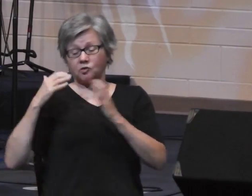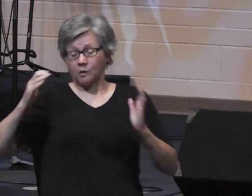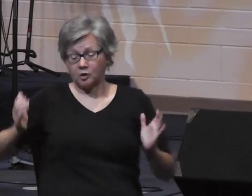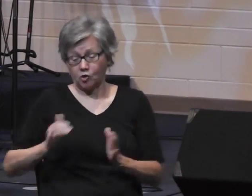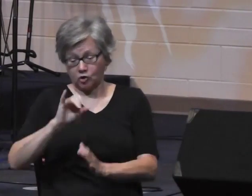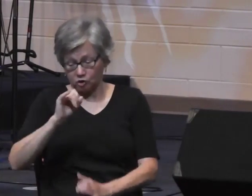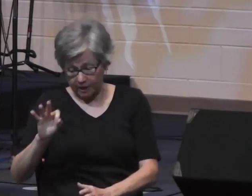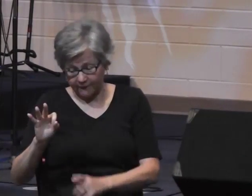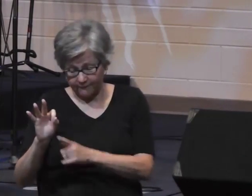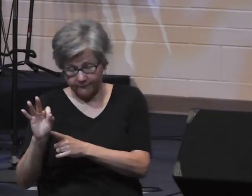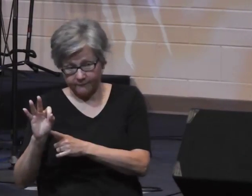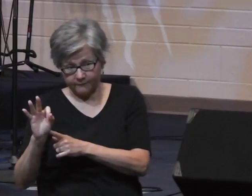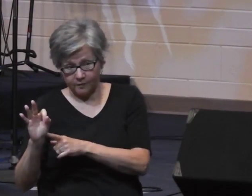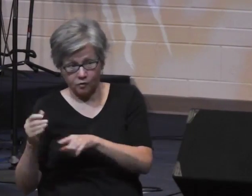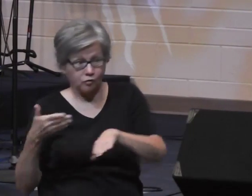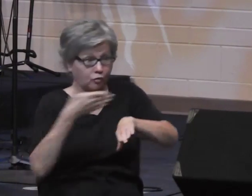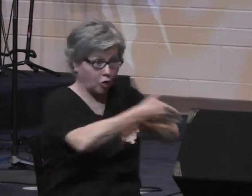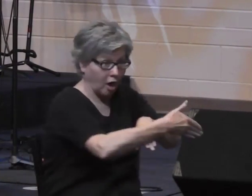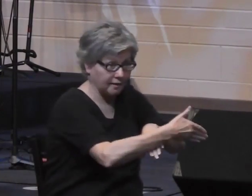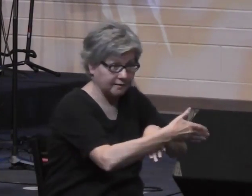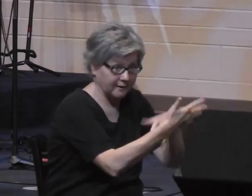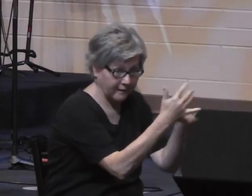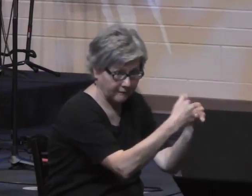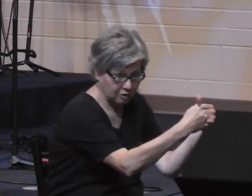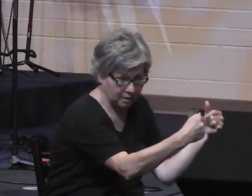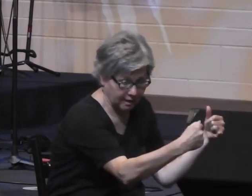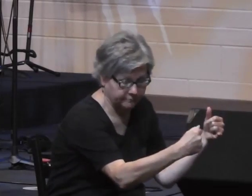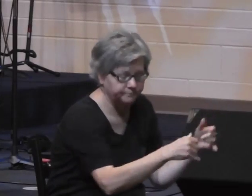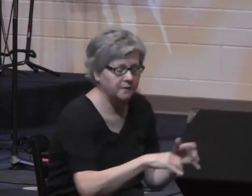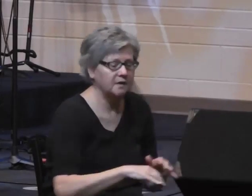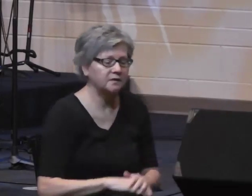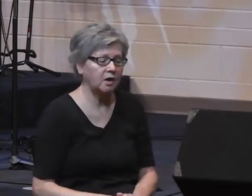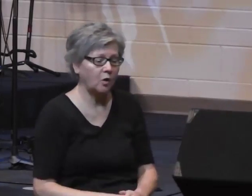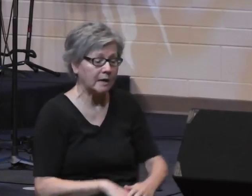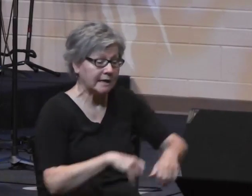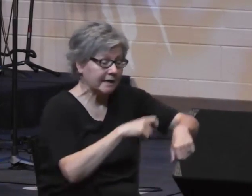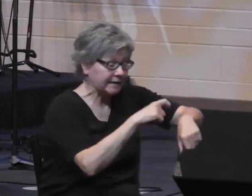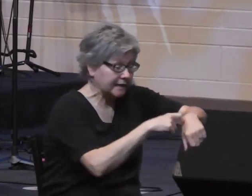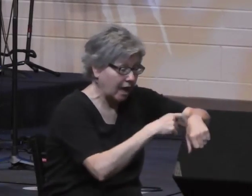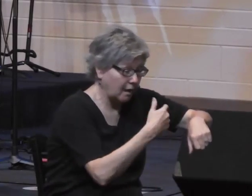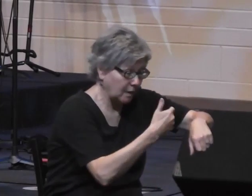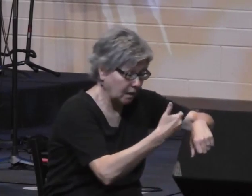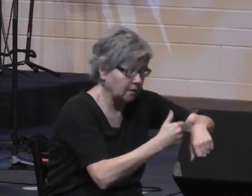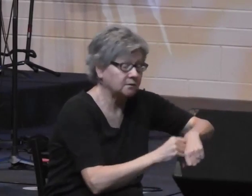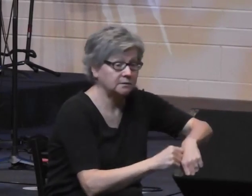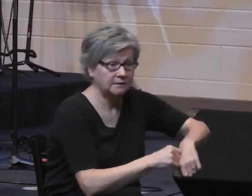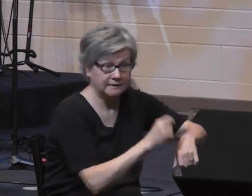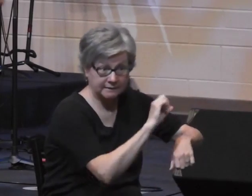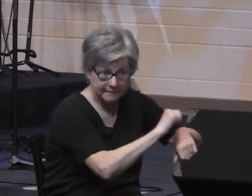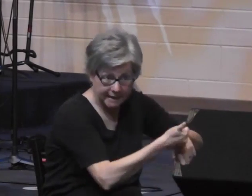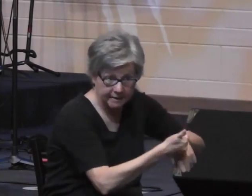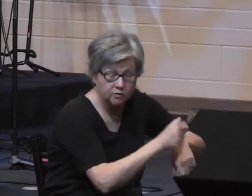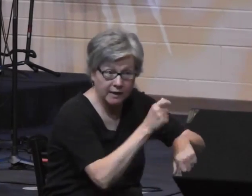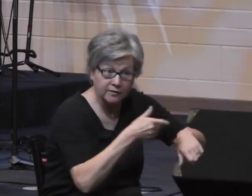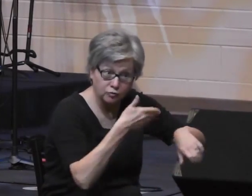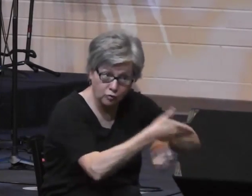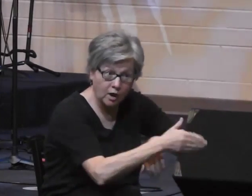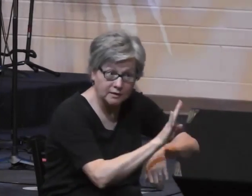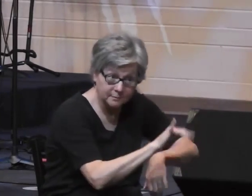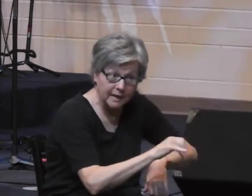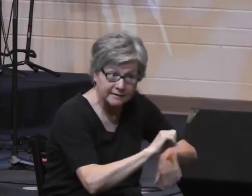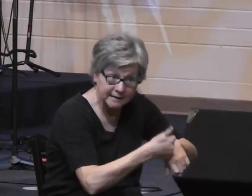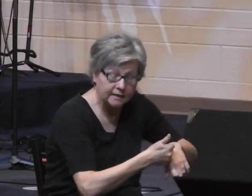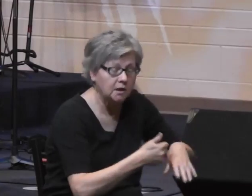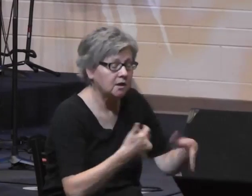aid station after mile 50, and we're freaking out because the cutoff time is 10 p.m. And 9 p.m. rolls around, 9:15,